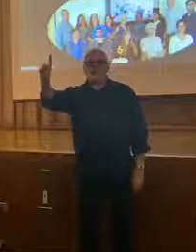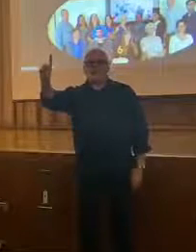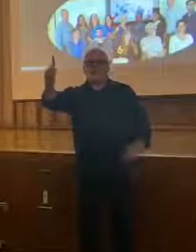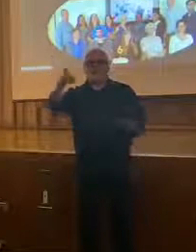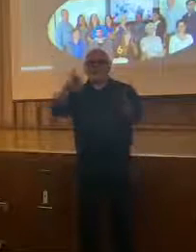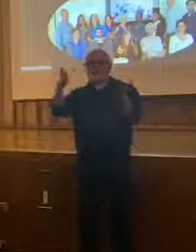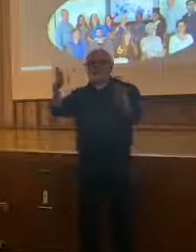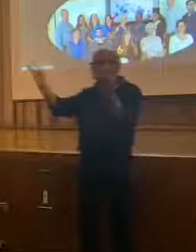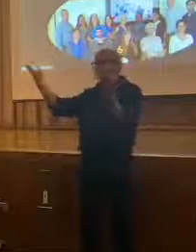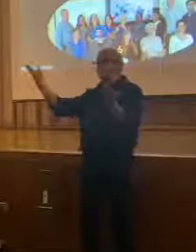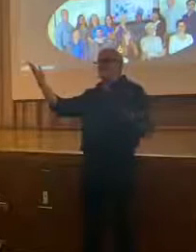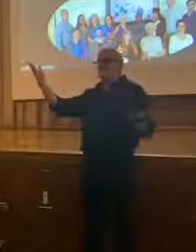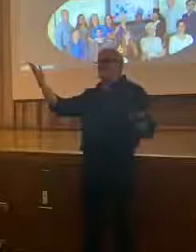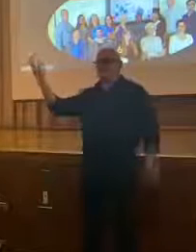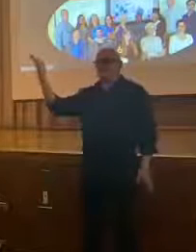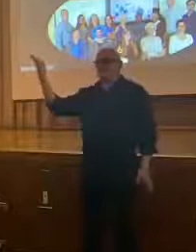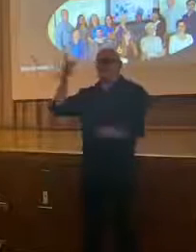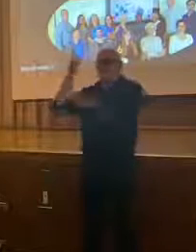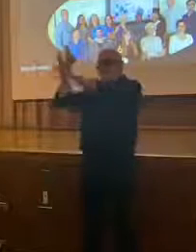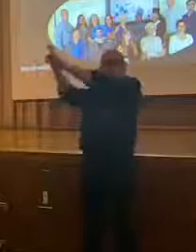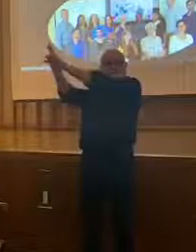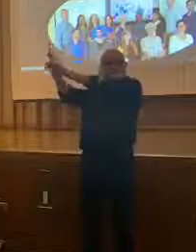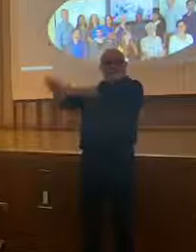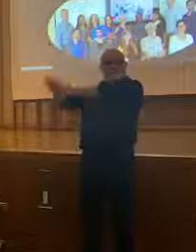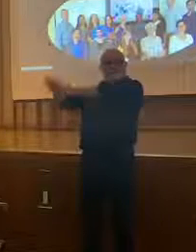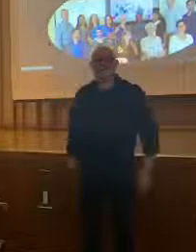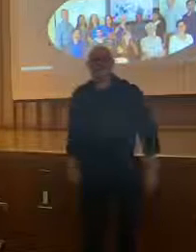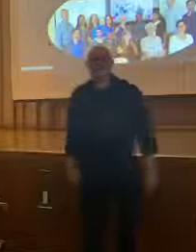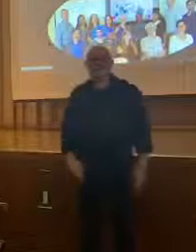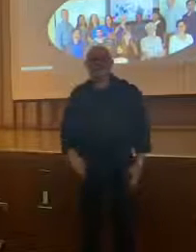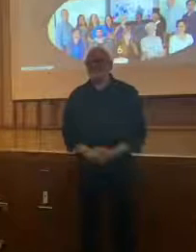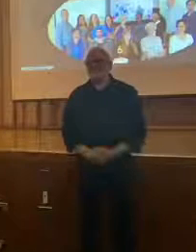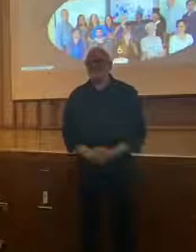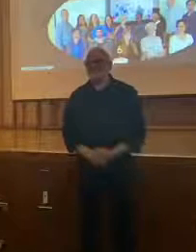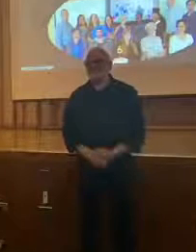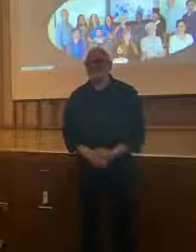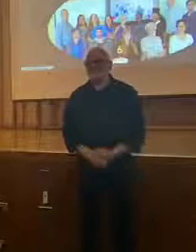Who's got a tambourine back there? That's kind of cool. eChalk.